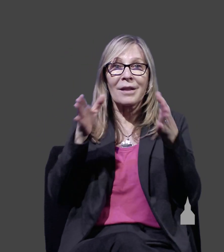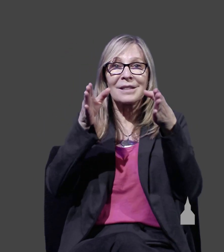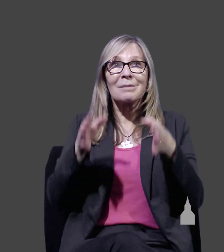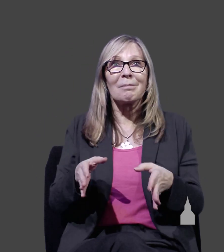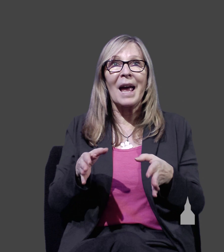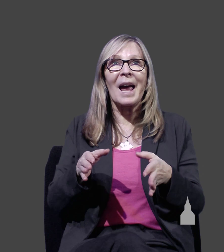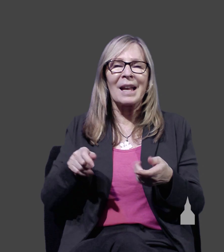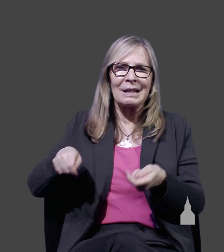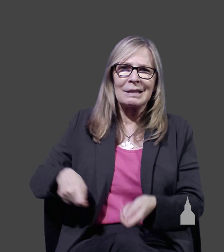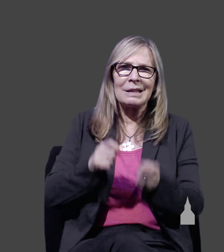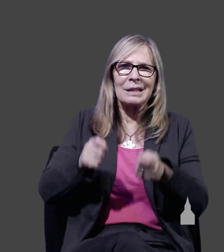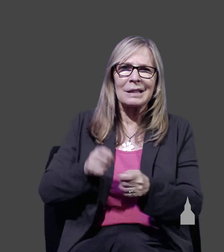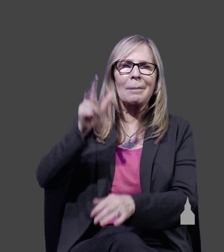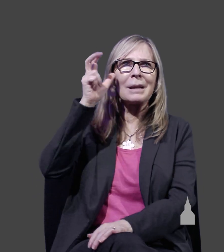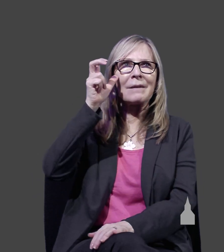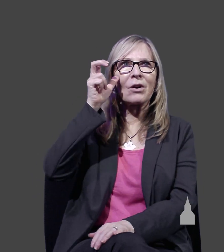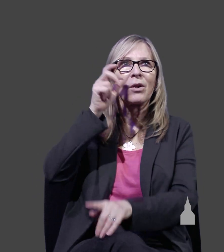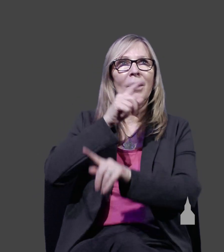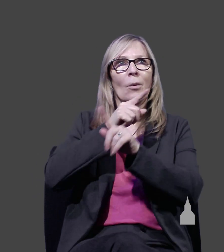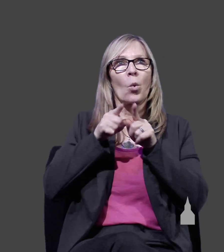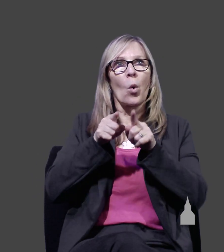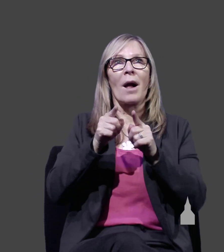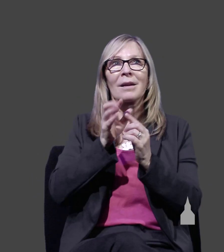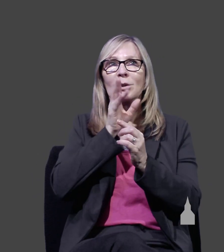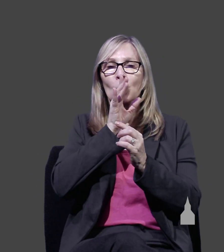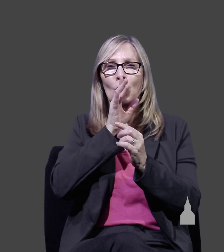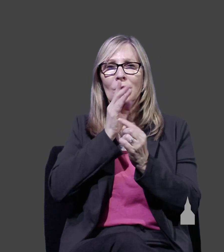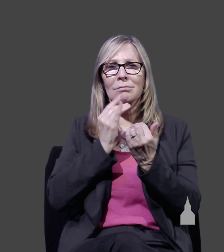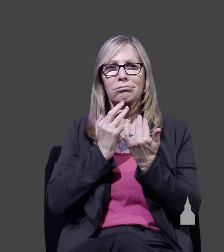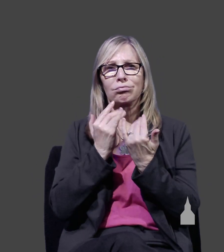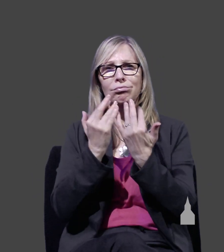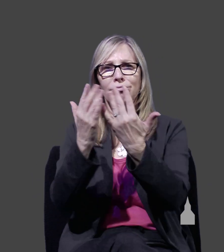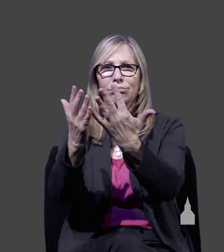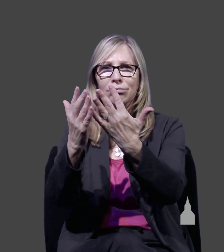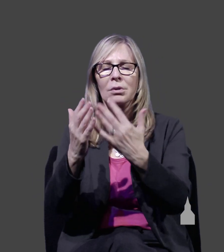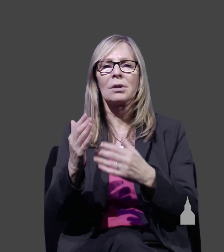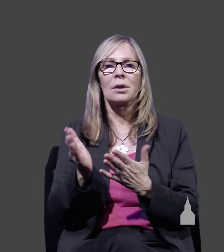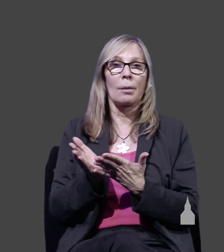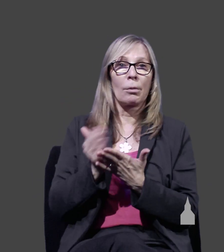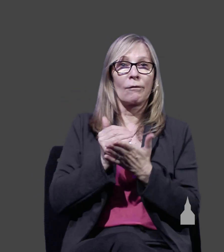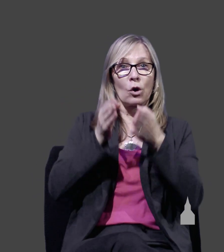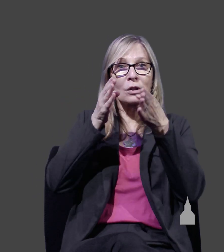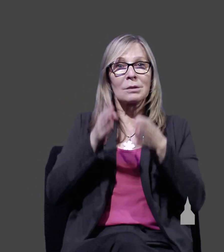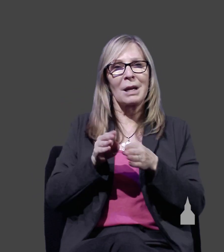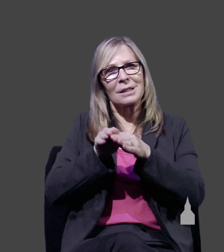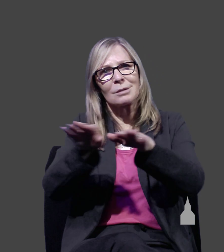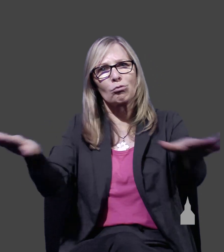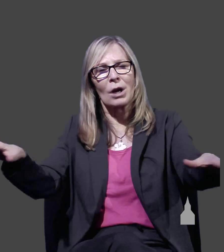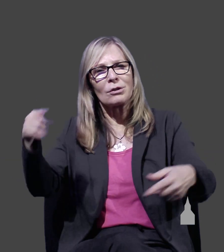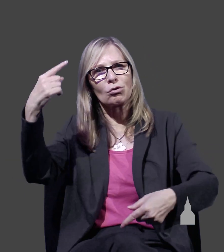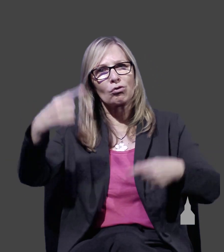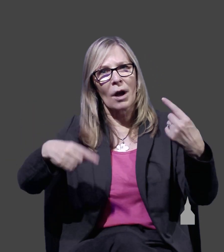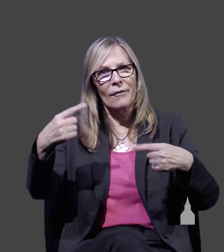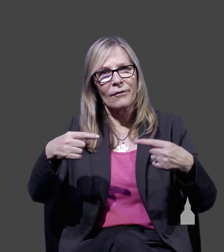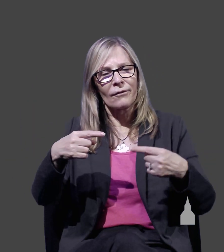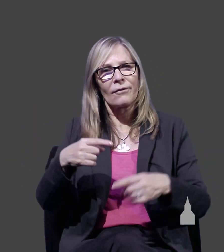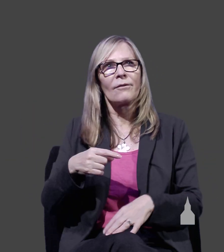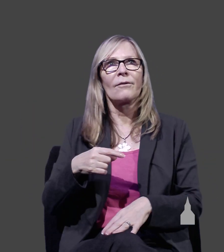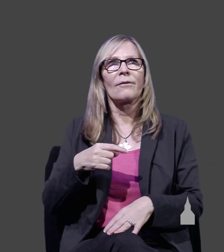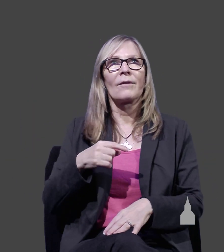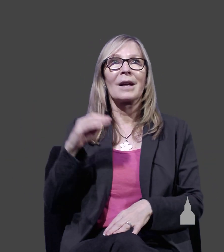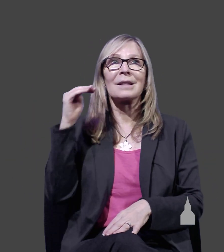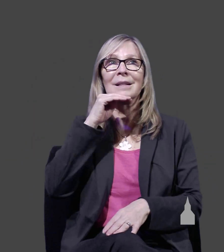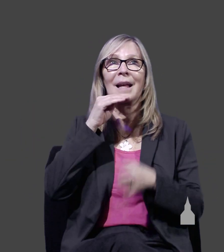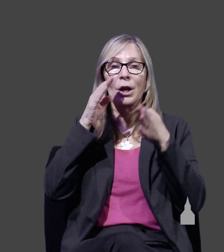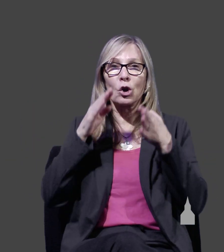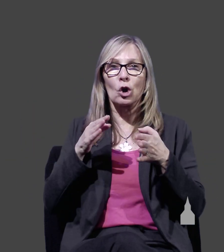scorching fire. A perverse man spreads strife, and a slanderer separates intimate